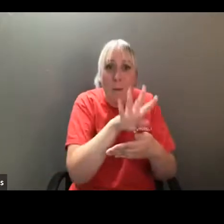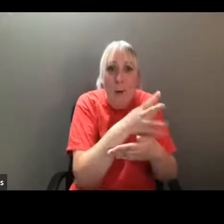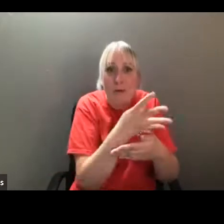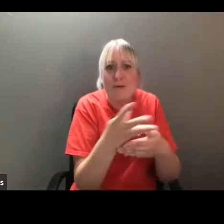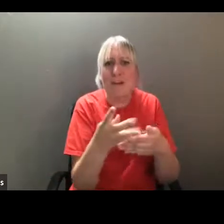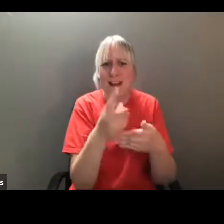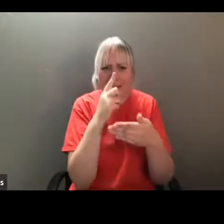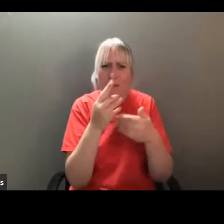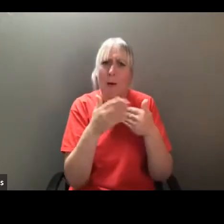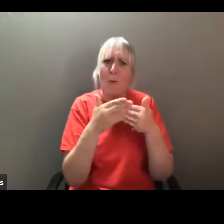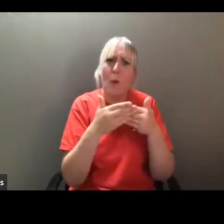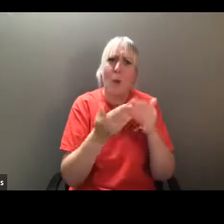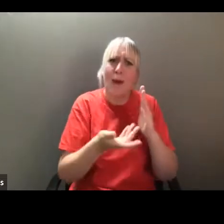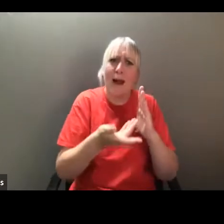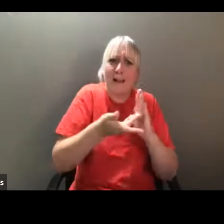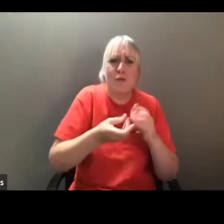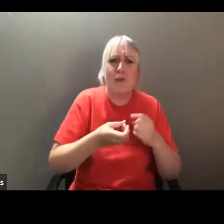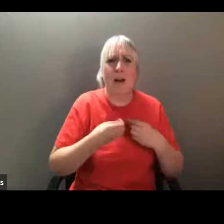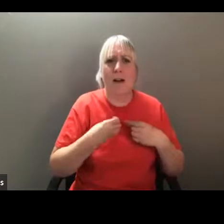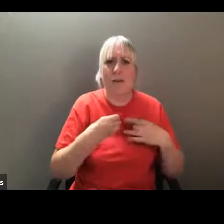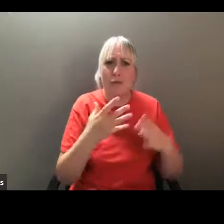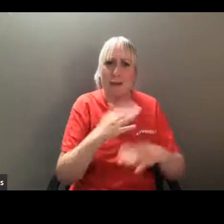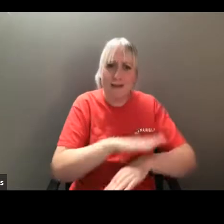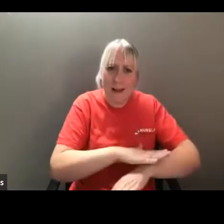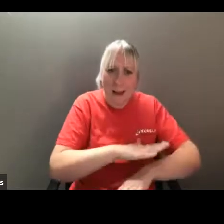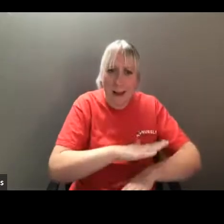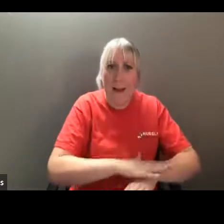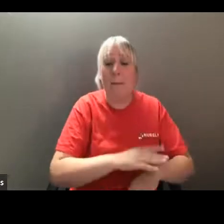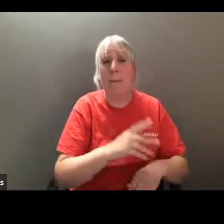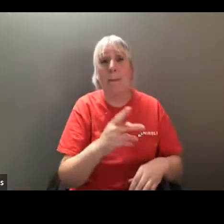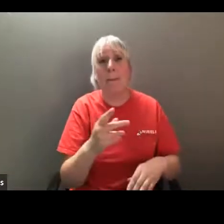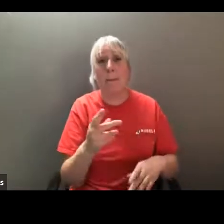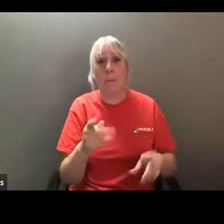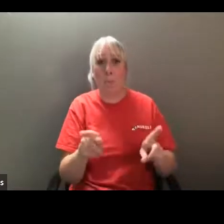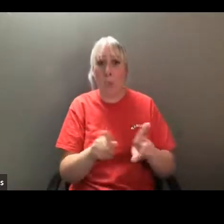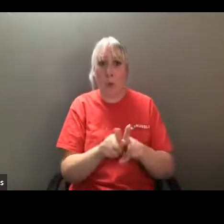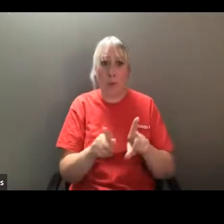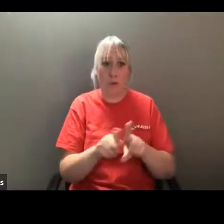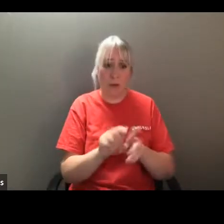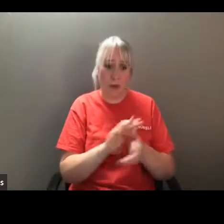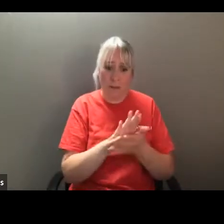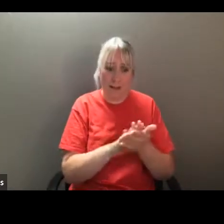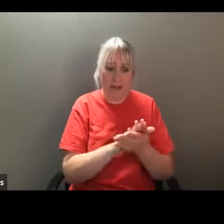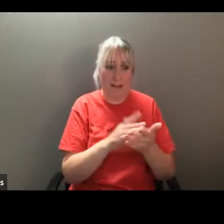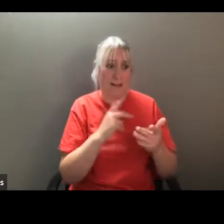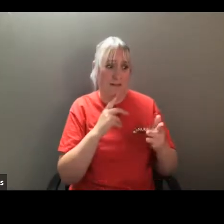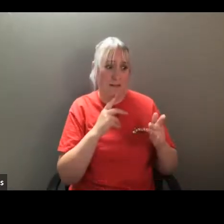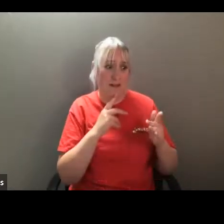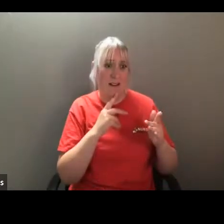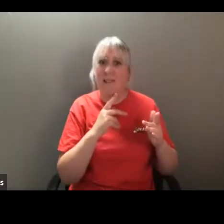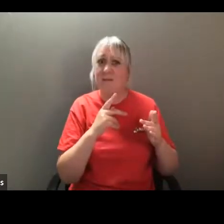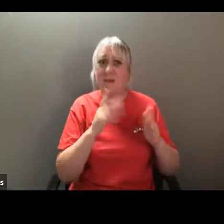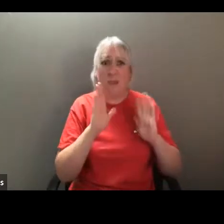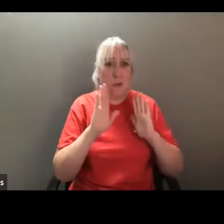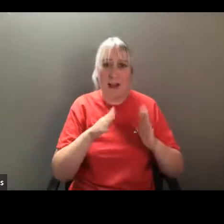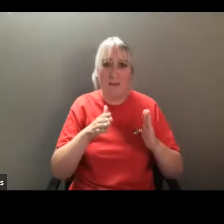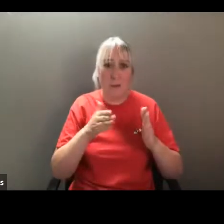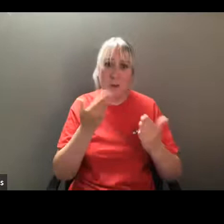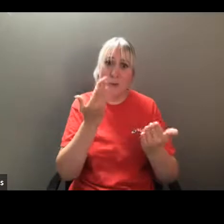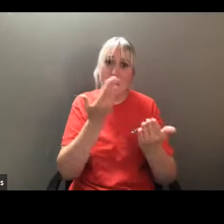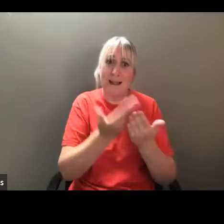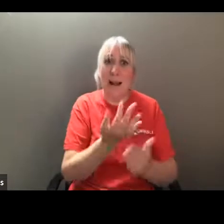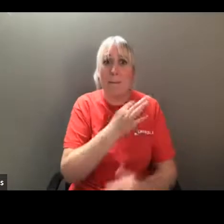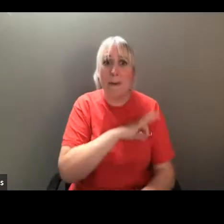And of course, not having to go through the inhumane experience of applying for benefits.